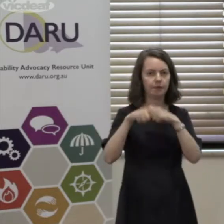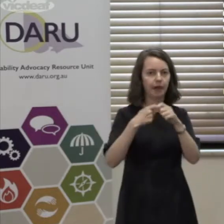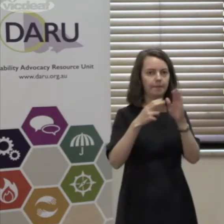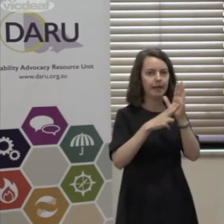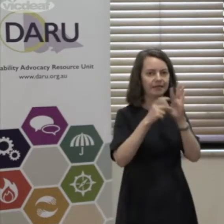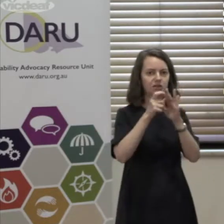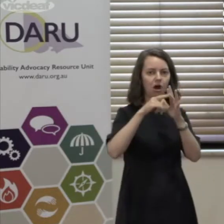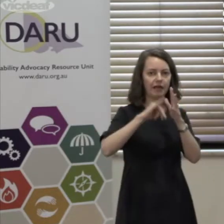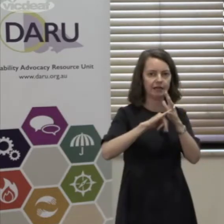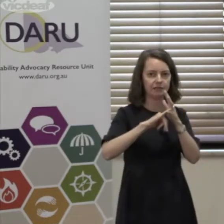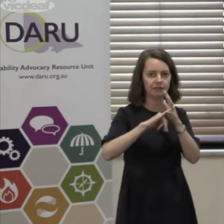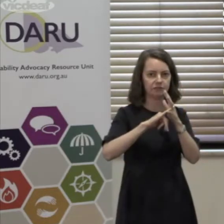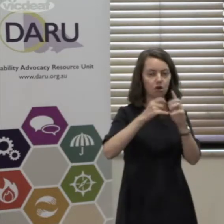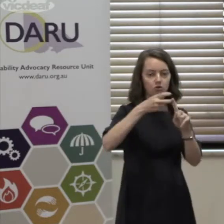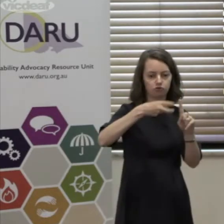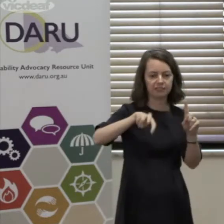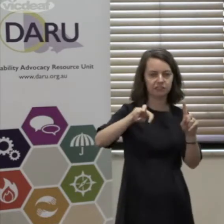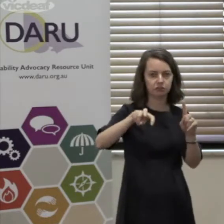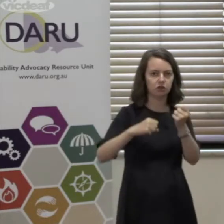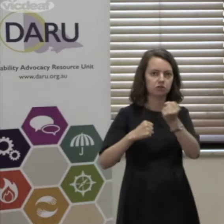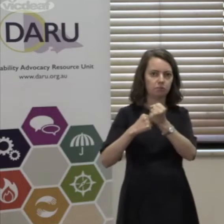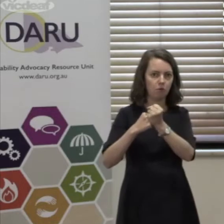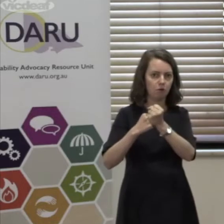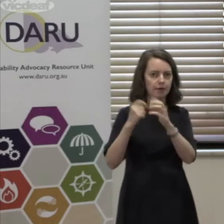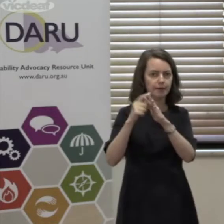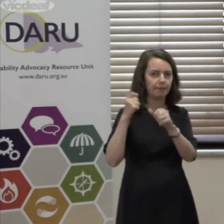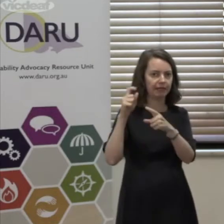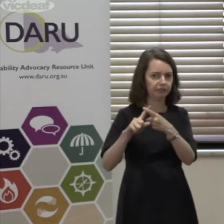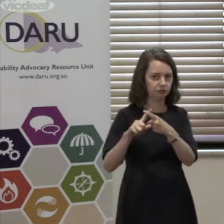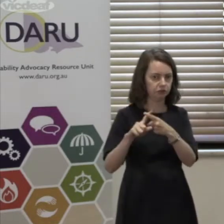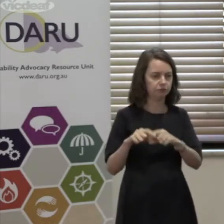package. So the main thing that we're doing in that